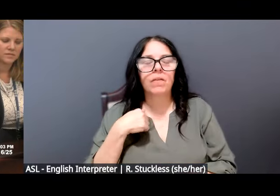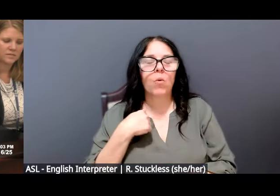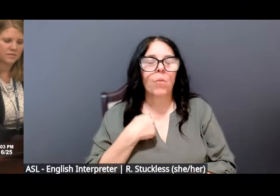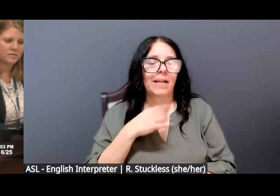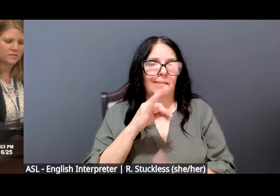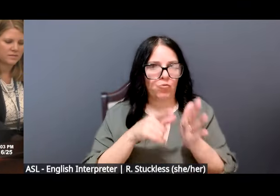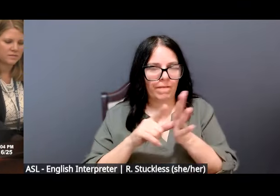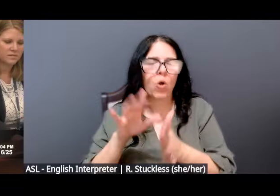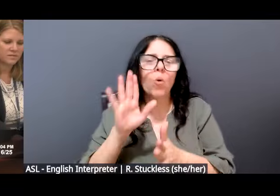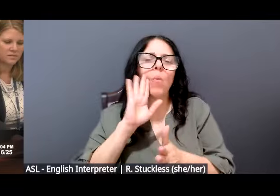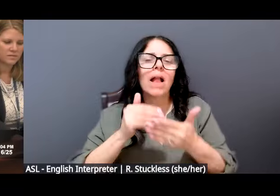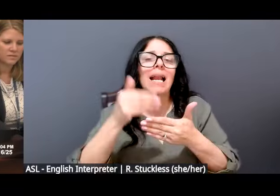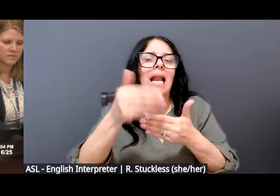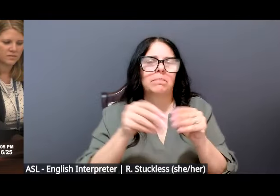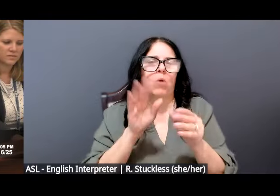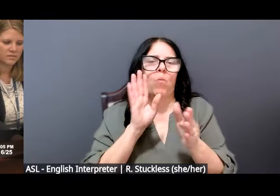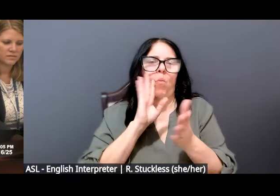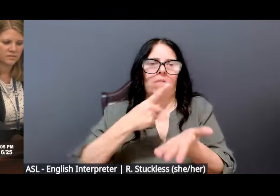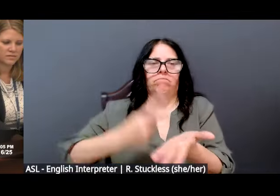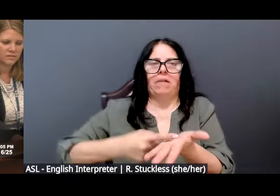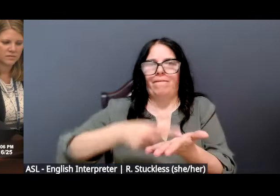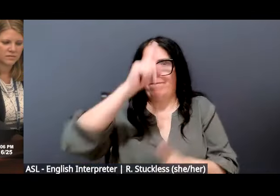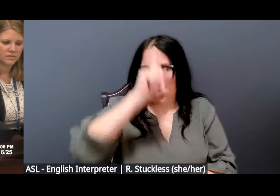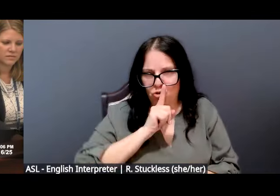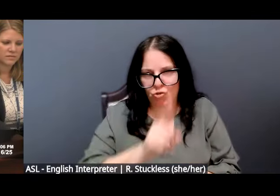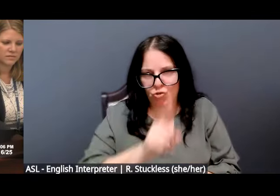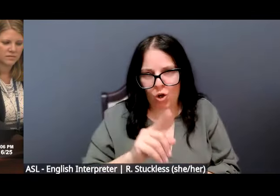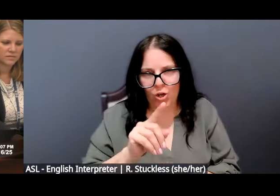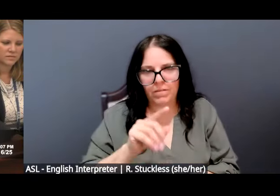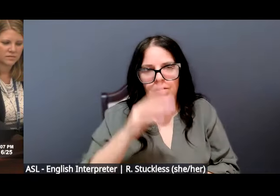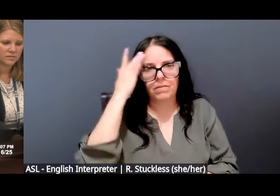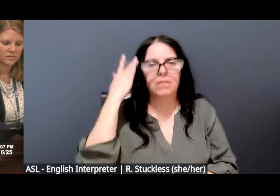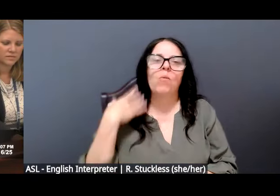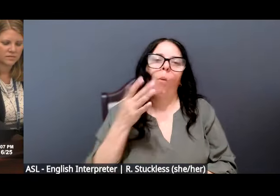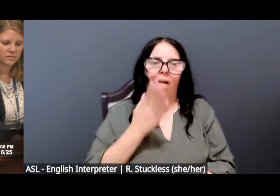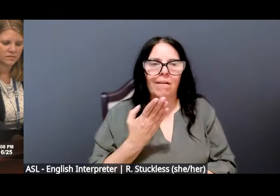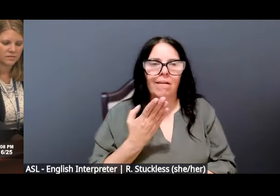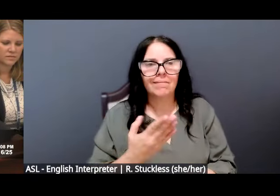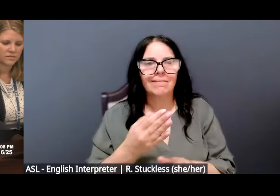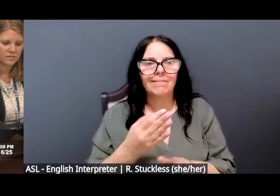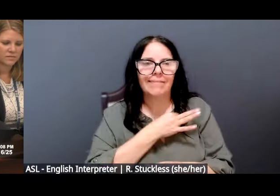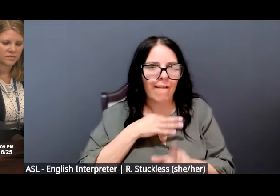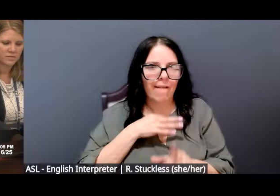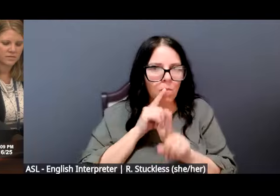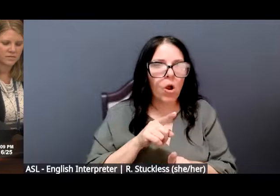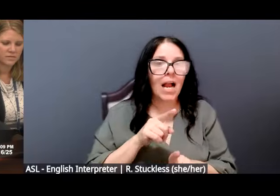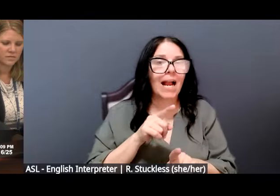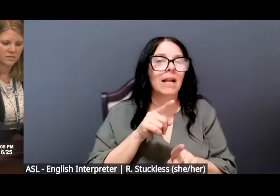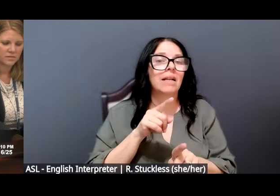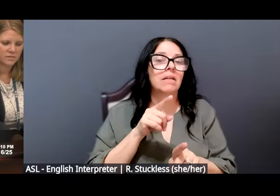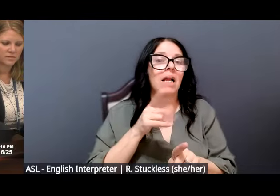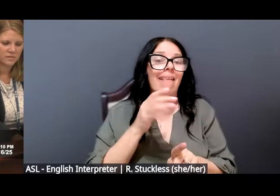next meeting for sure, a staff report and with a request or a resolution,